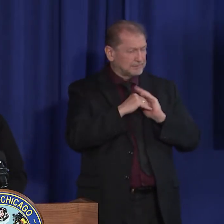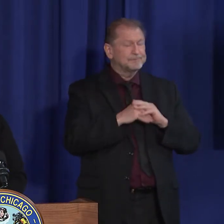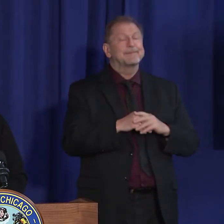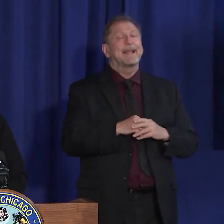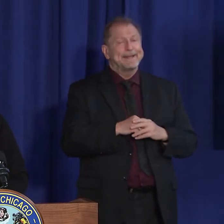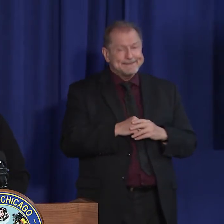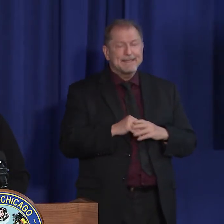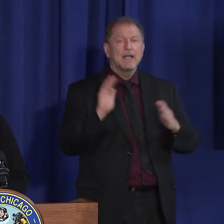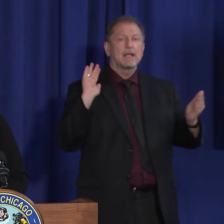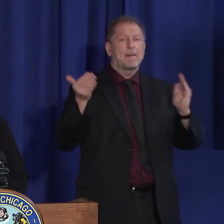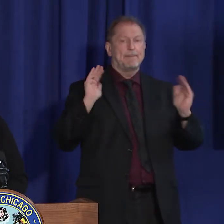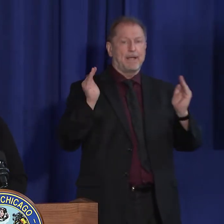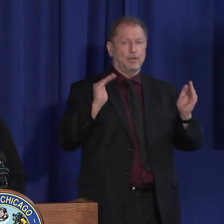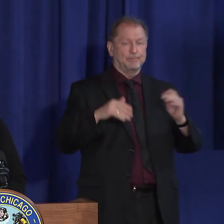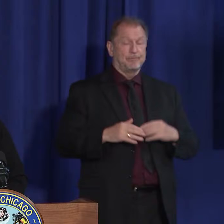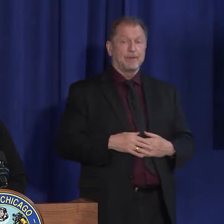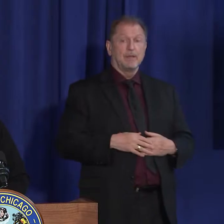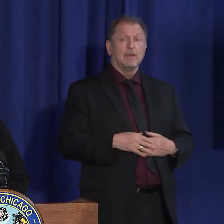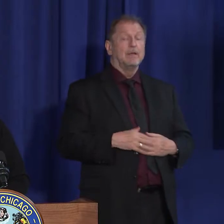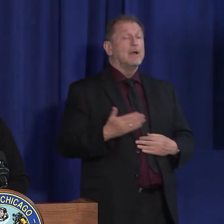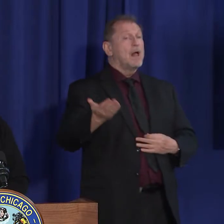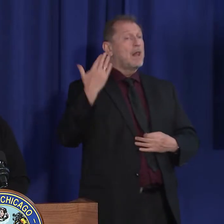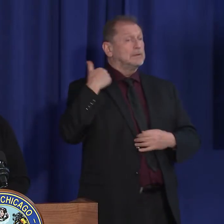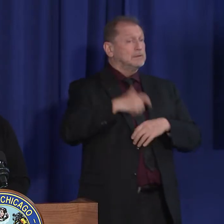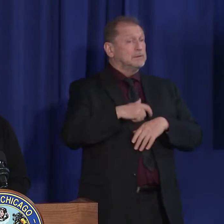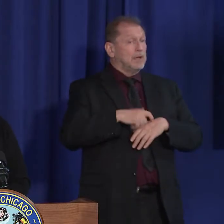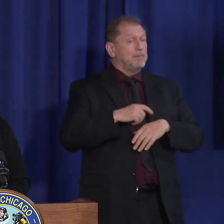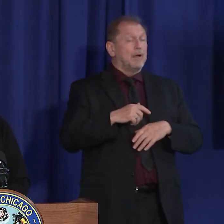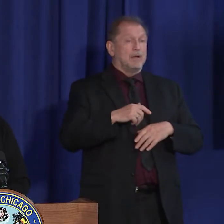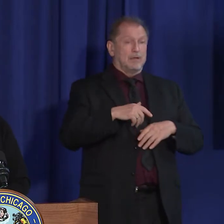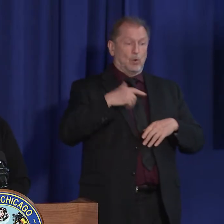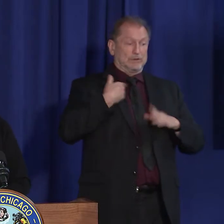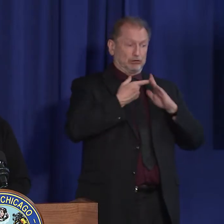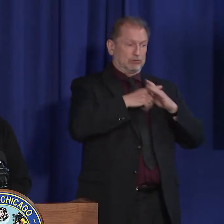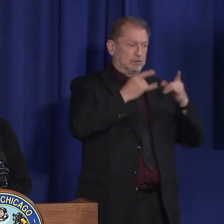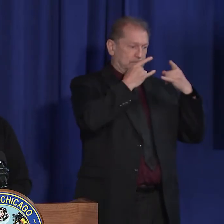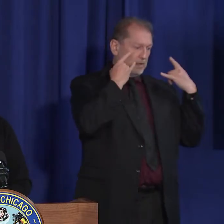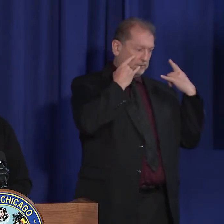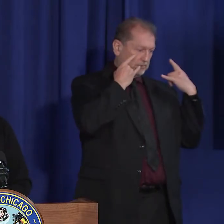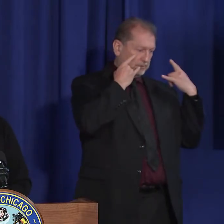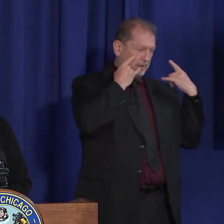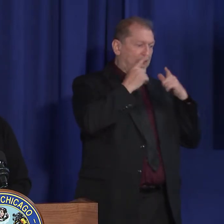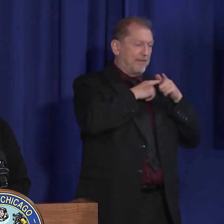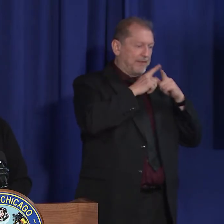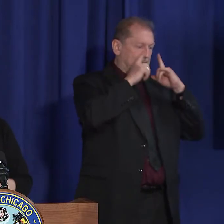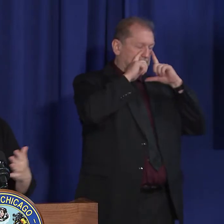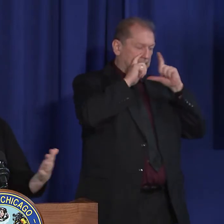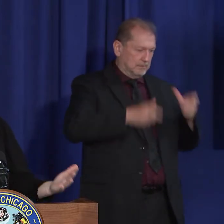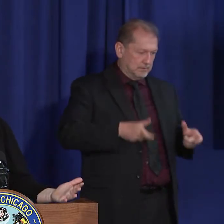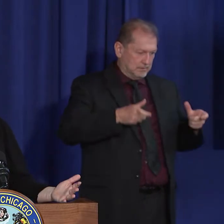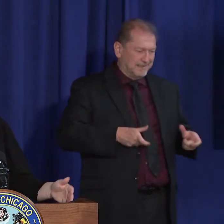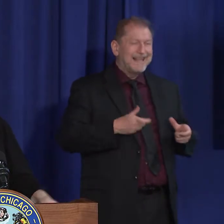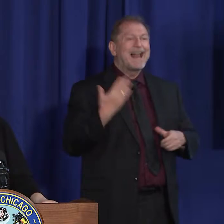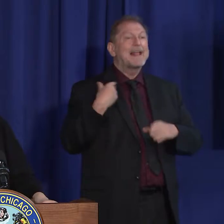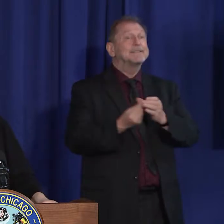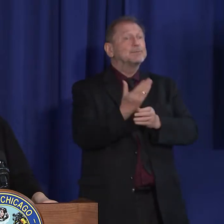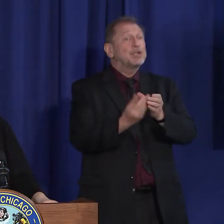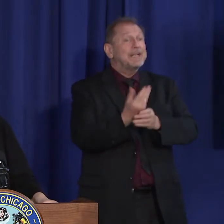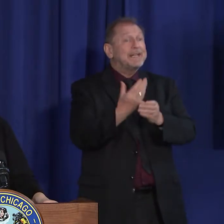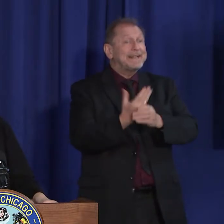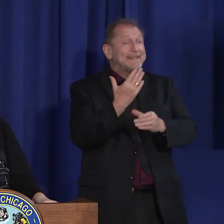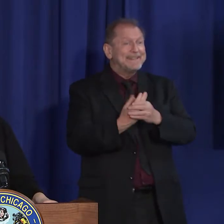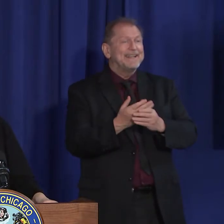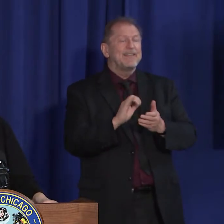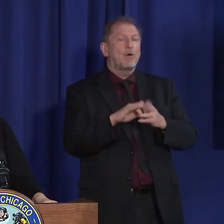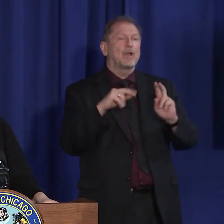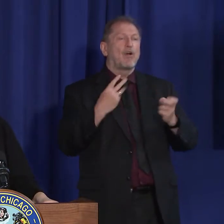last time when we were able to remove the masks was last spring. for the first time, right? As we were coming into phase 5,